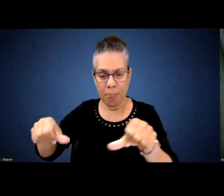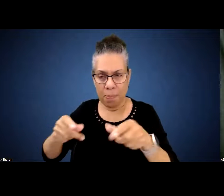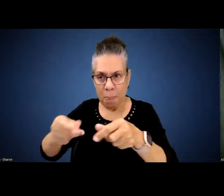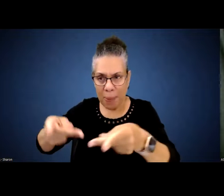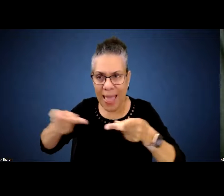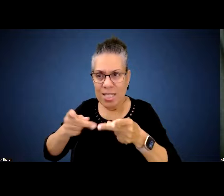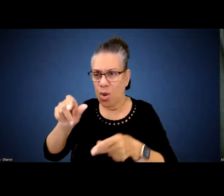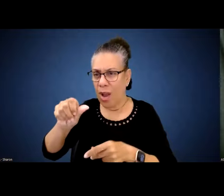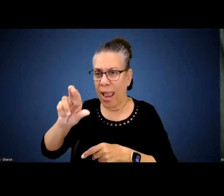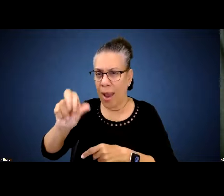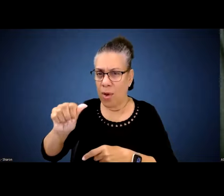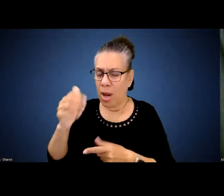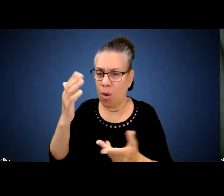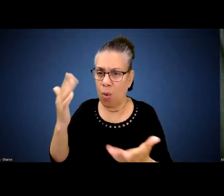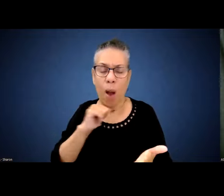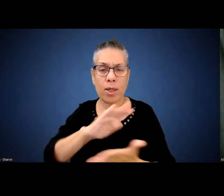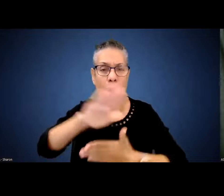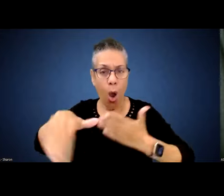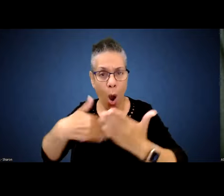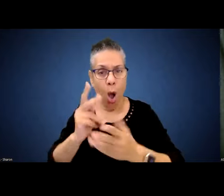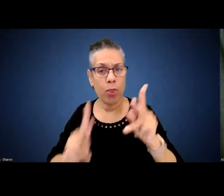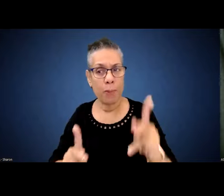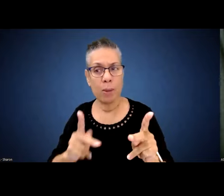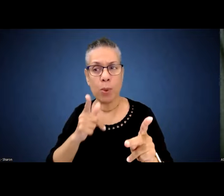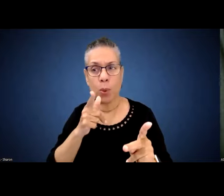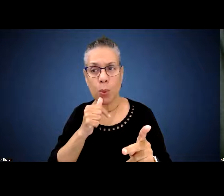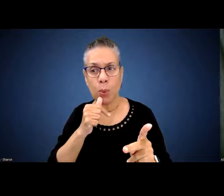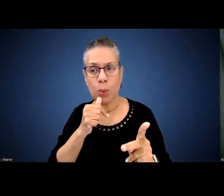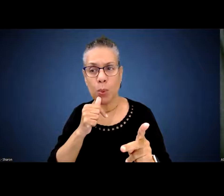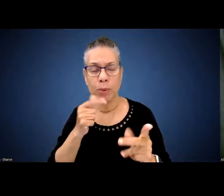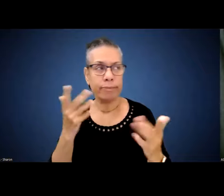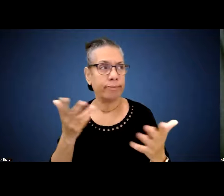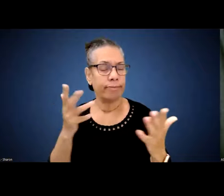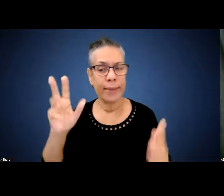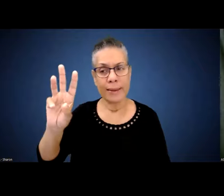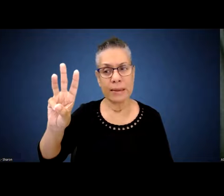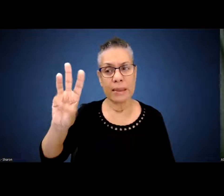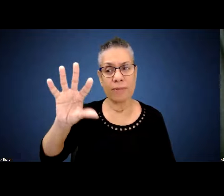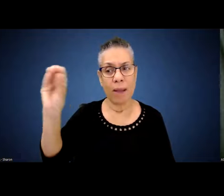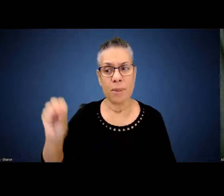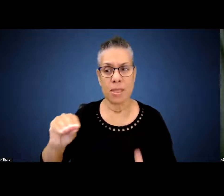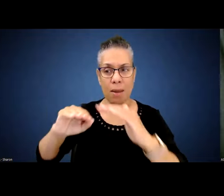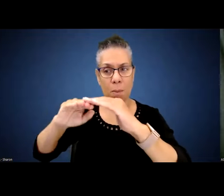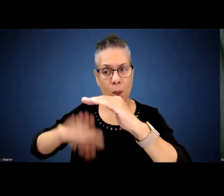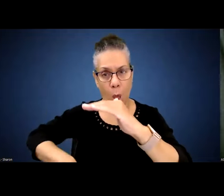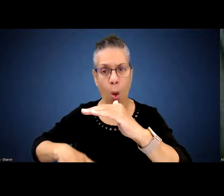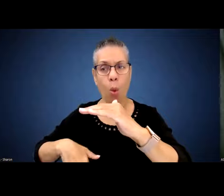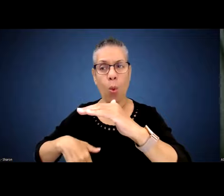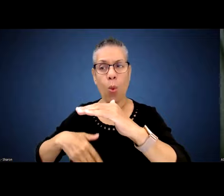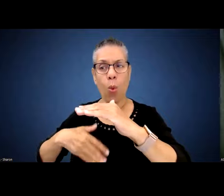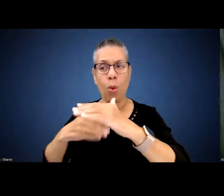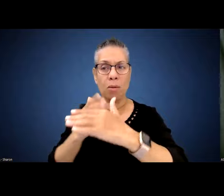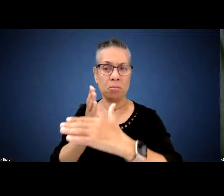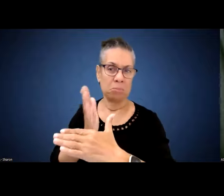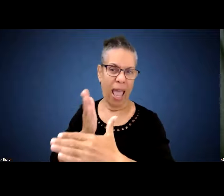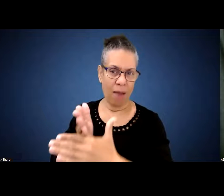can't all of the people who are, 65% below average in income